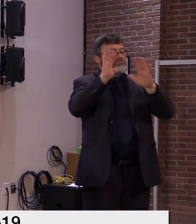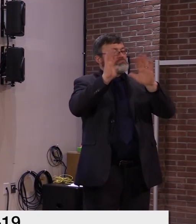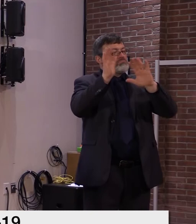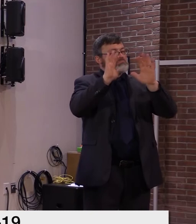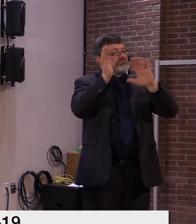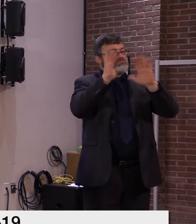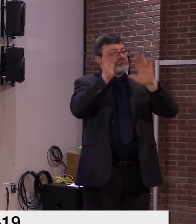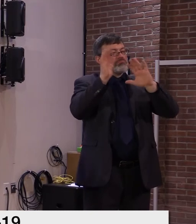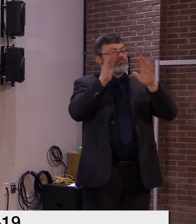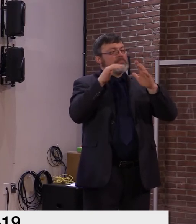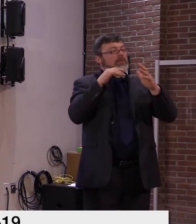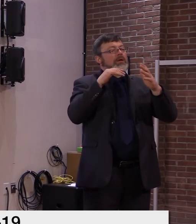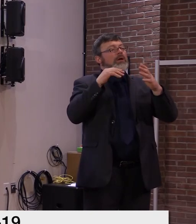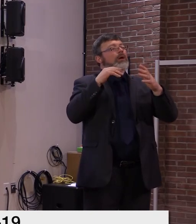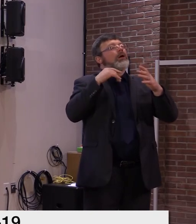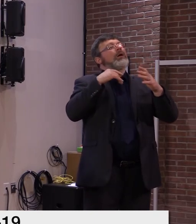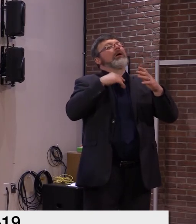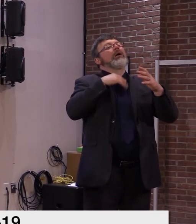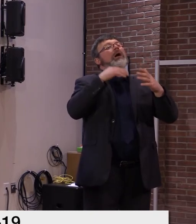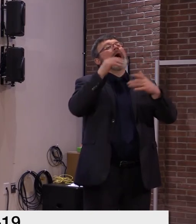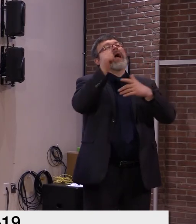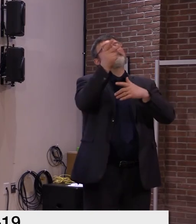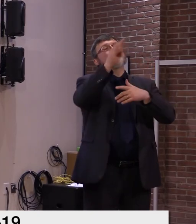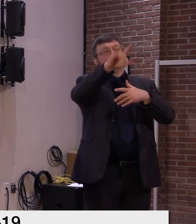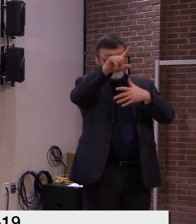Okay, thank you.